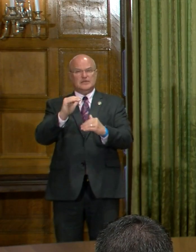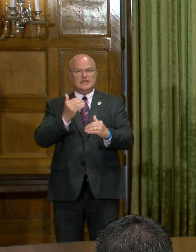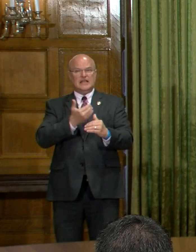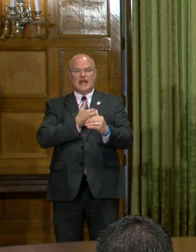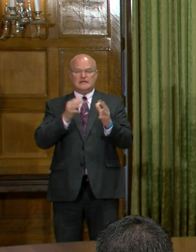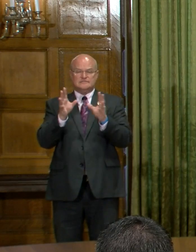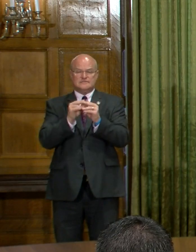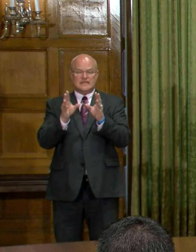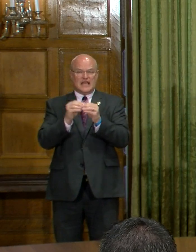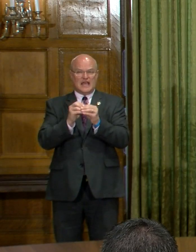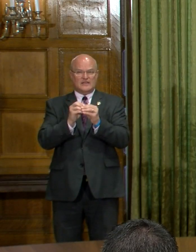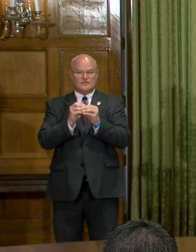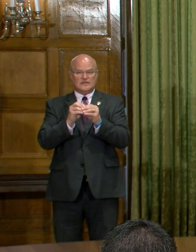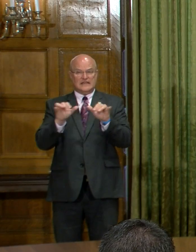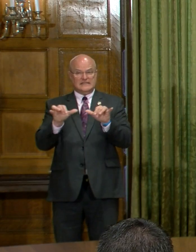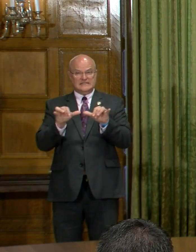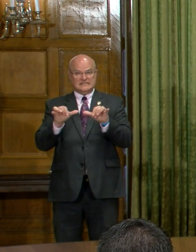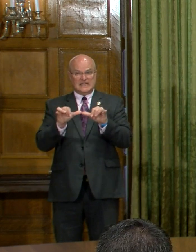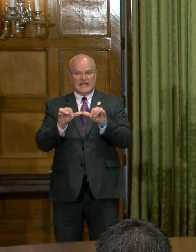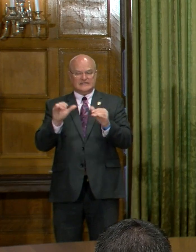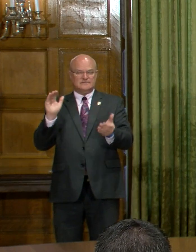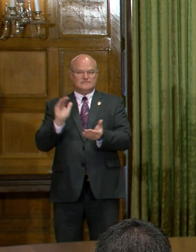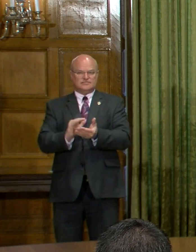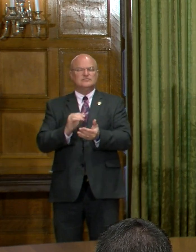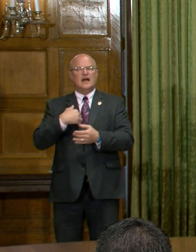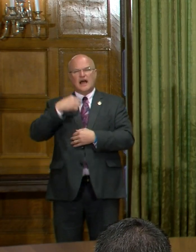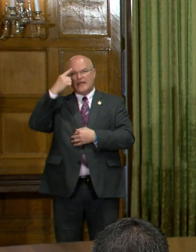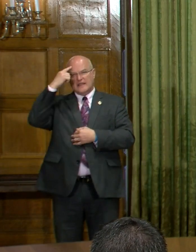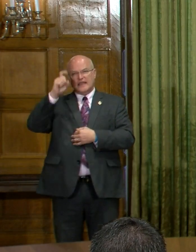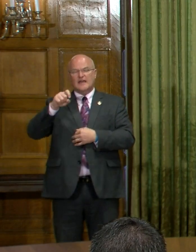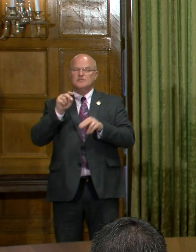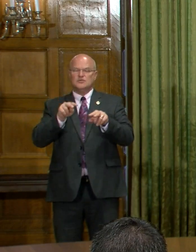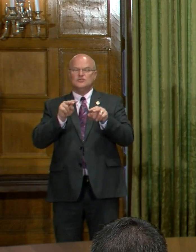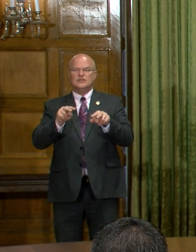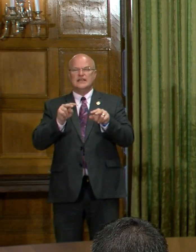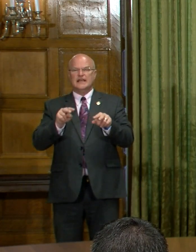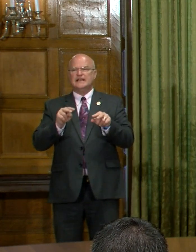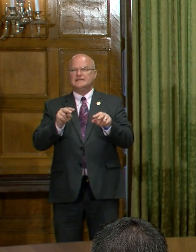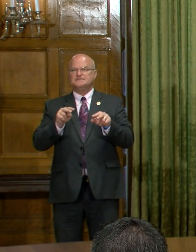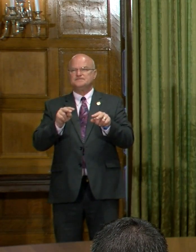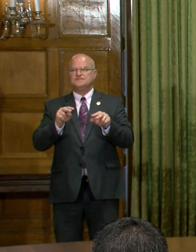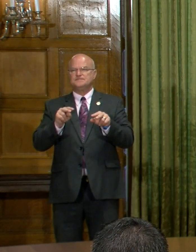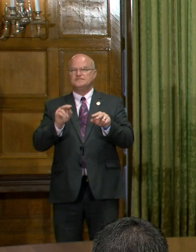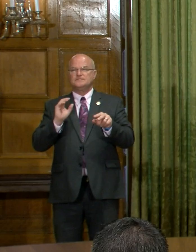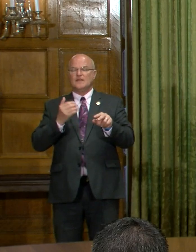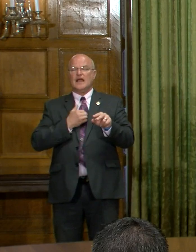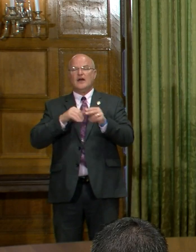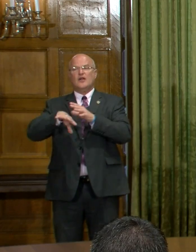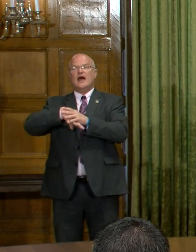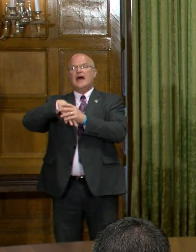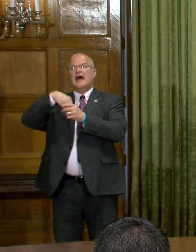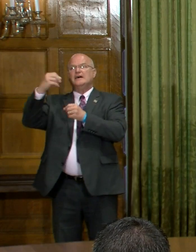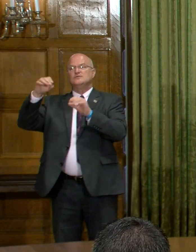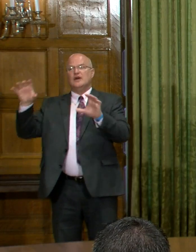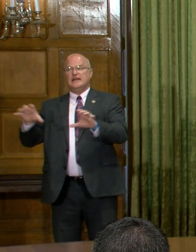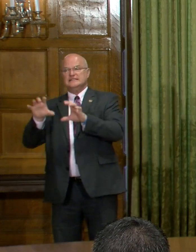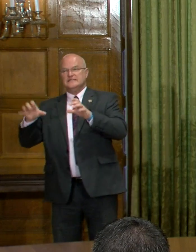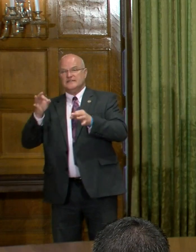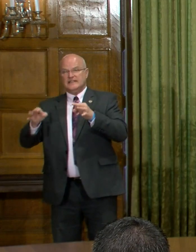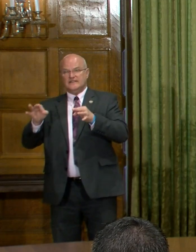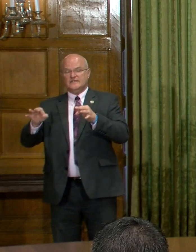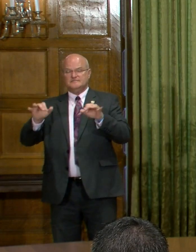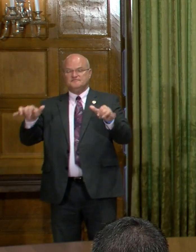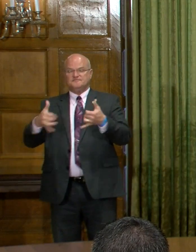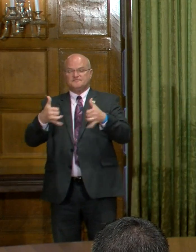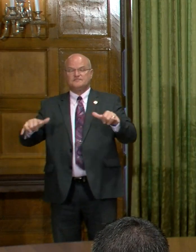our gatherings and the size of those. I think we'll have to be looking at our outdoor activity and whether any of